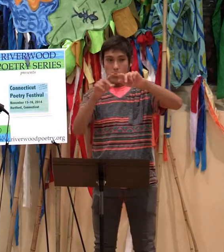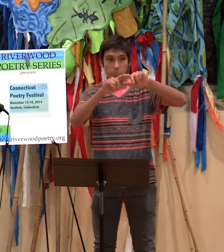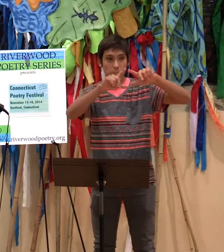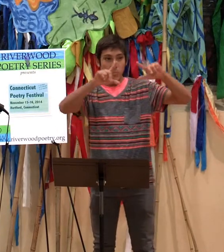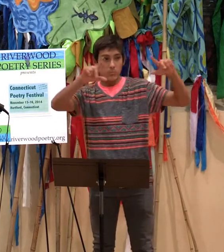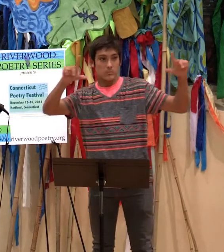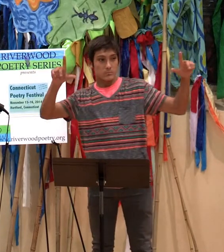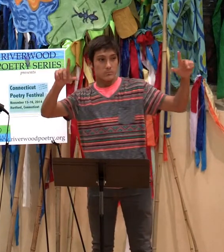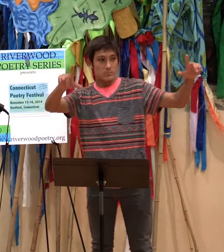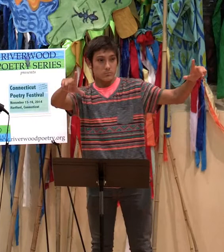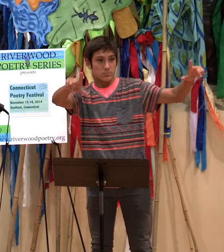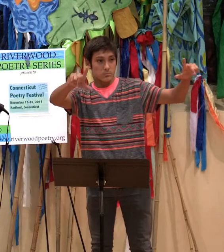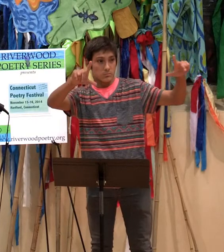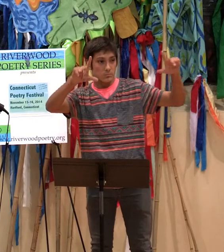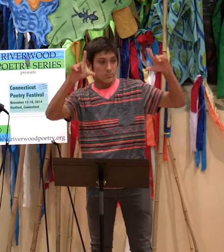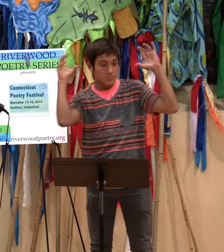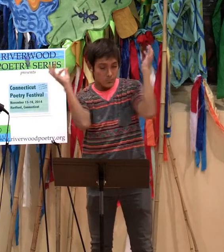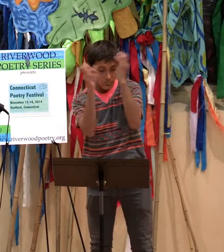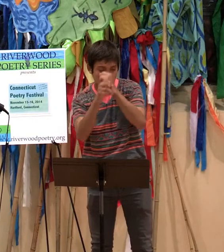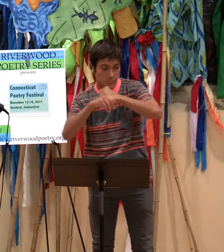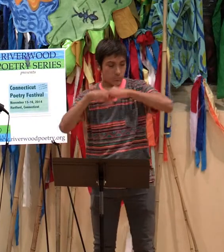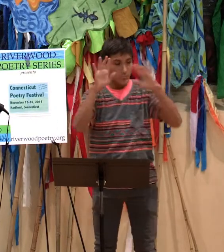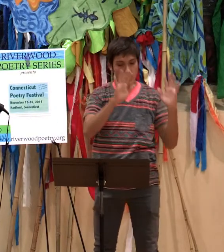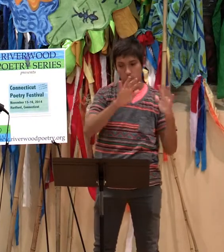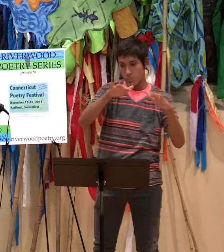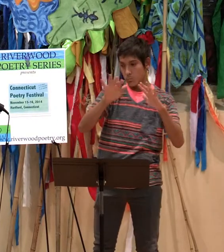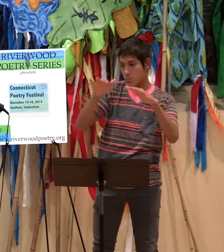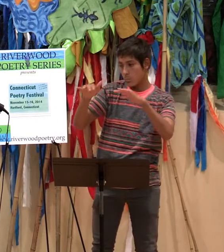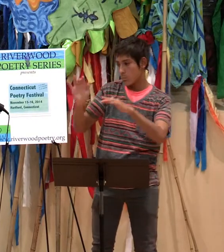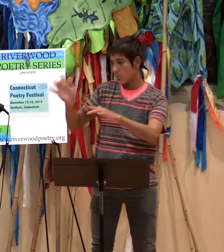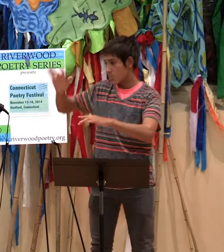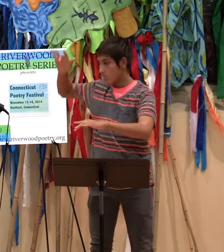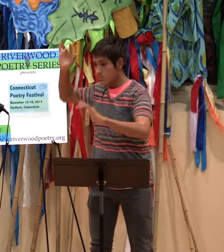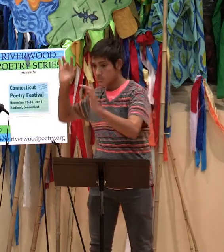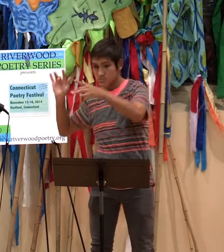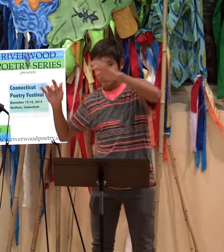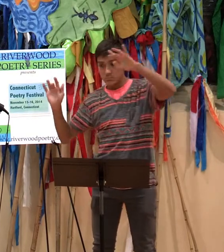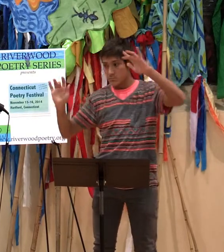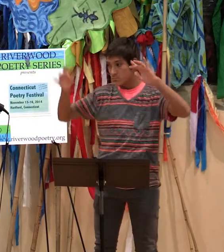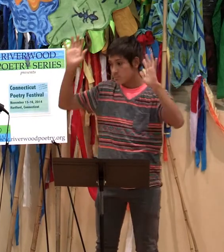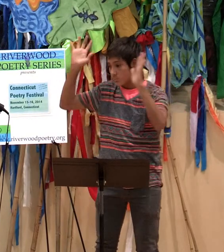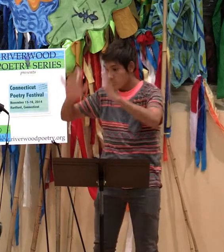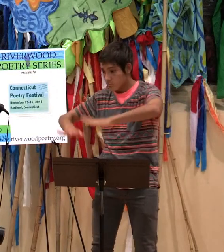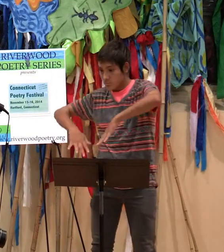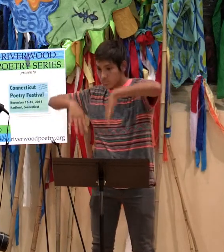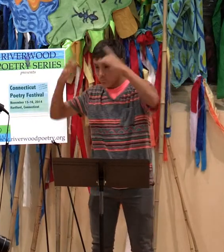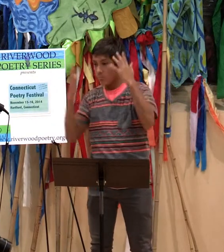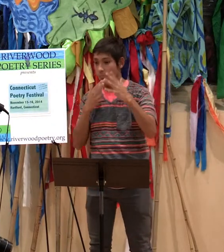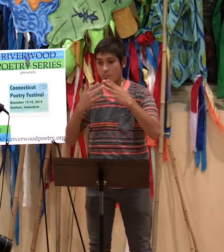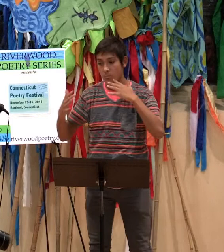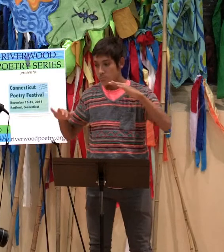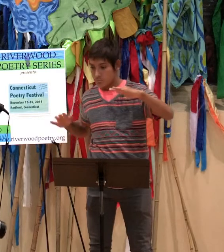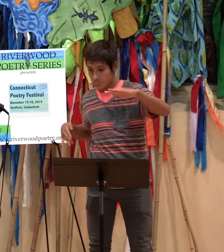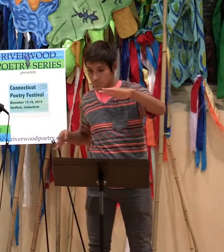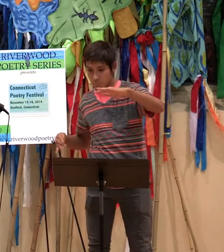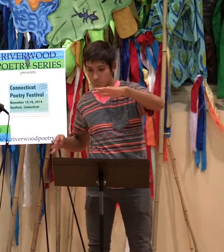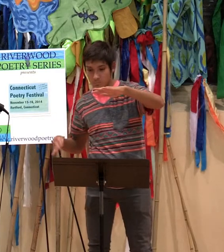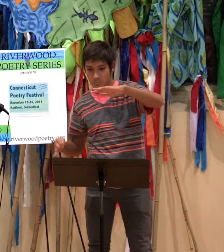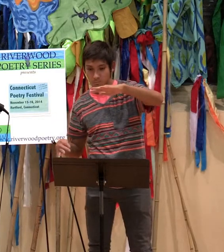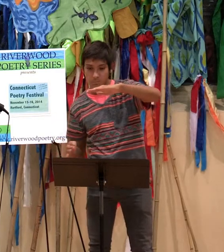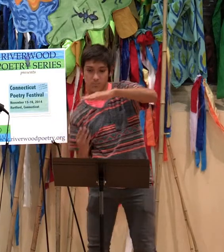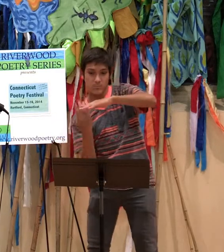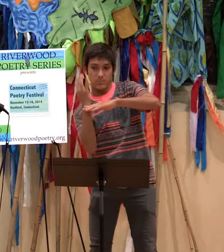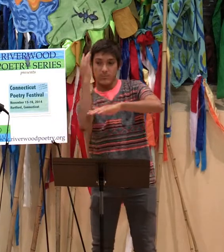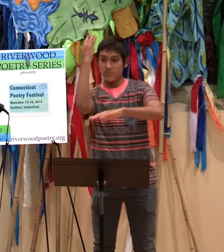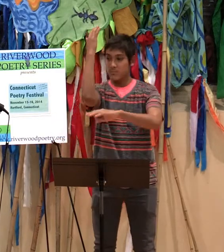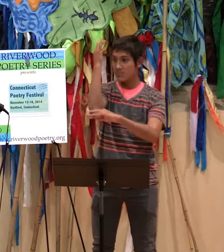As he sits and stares at the Hawaiian picture, he's drawn into this beautiful place. Ocean sparkles with colorful